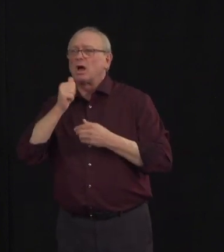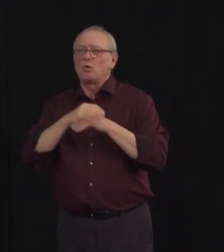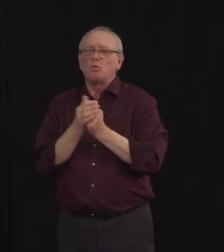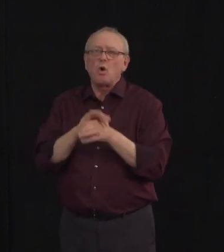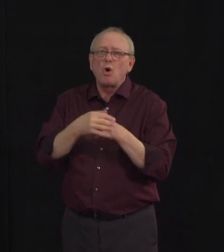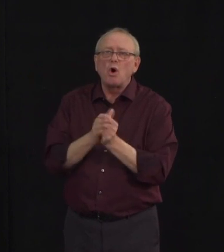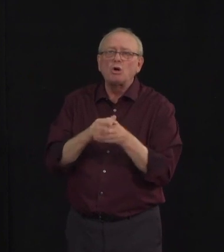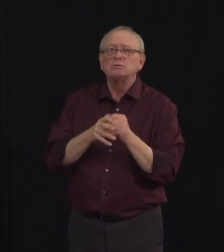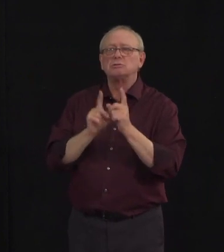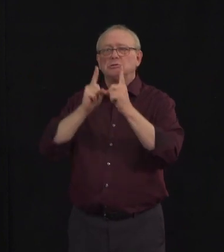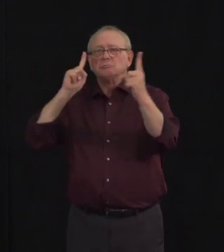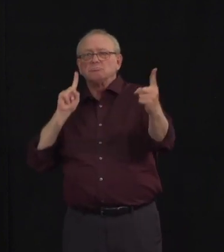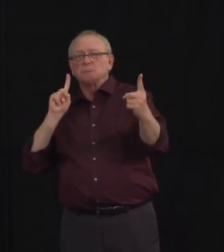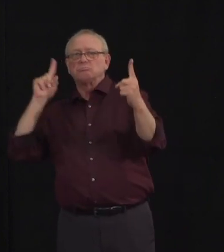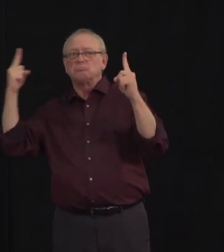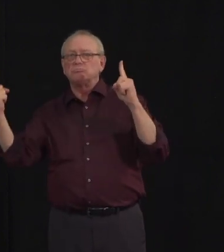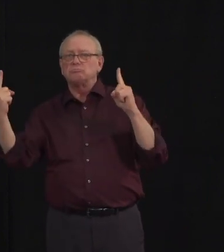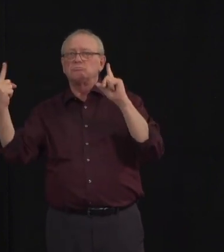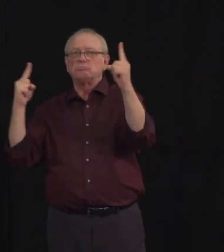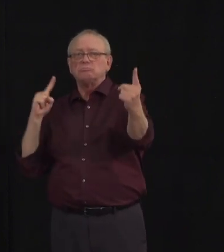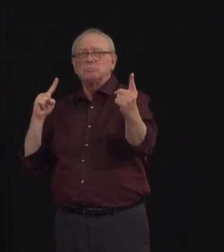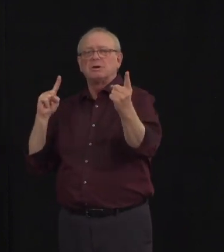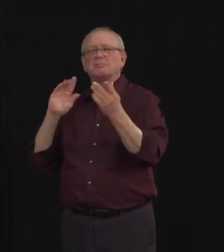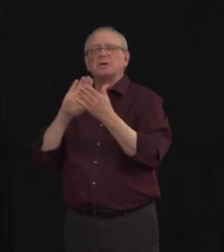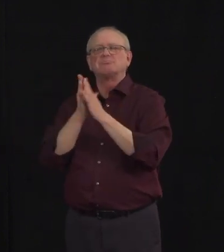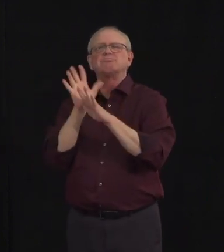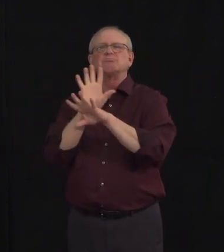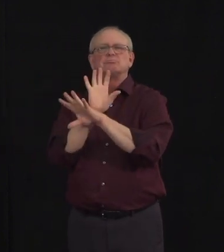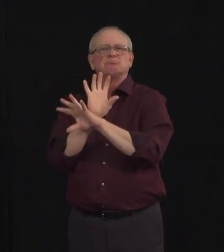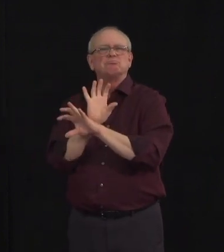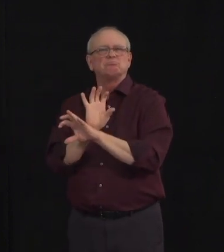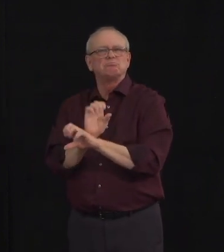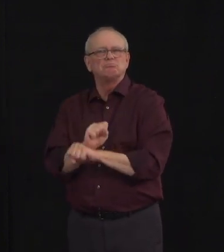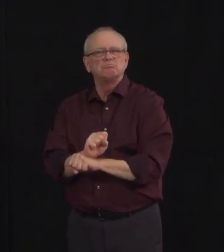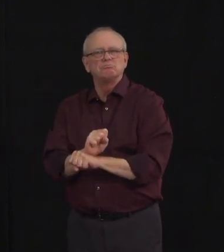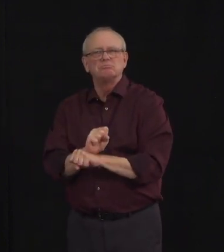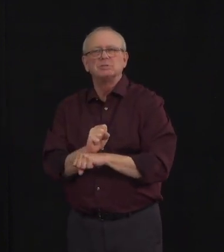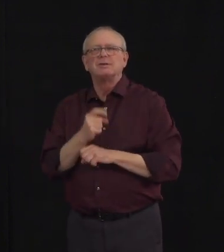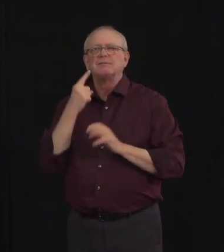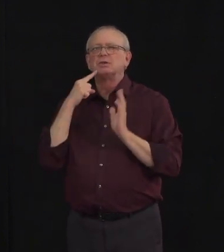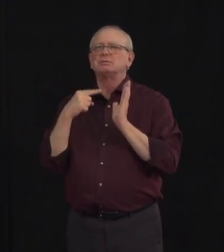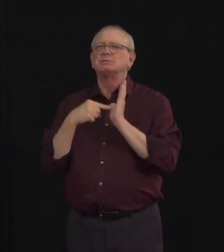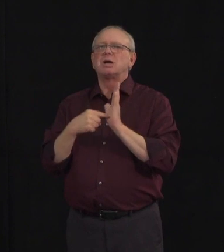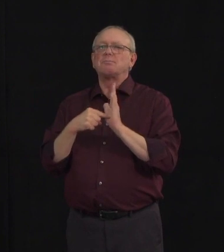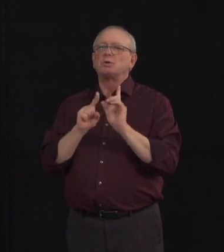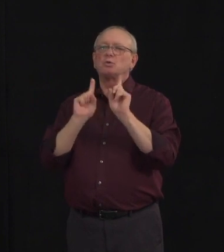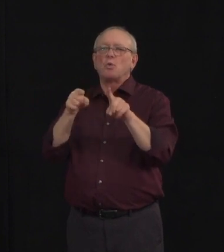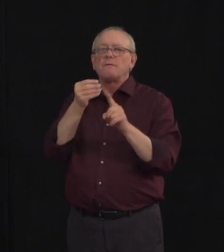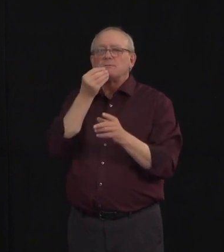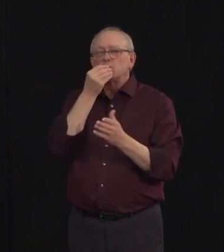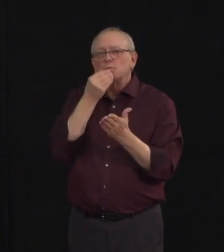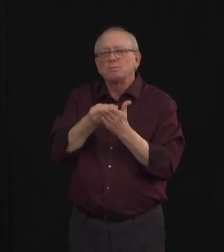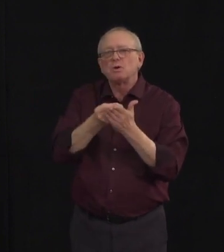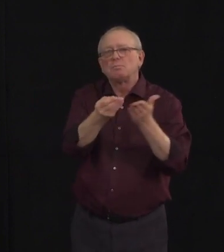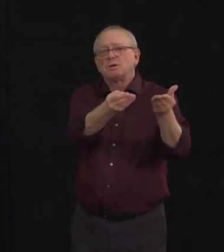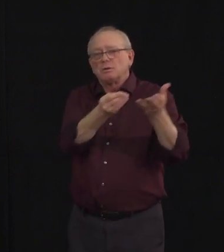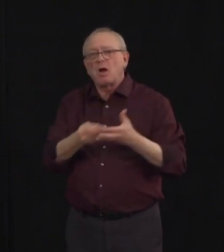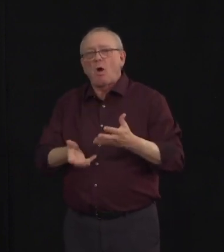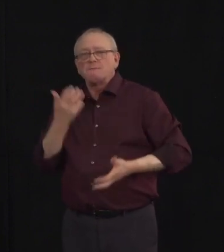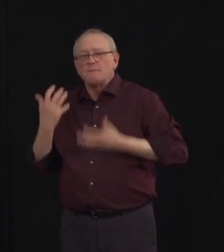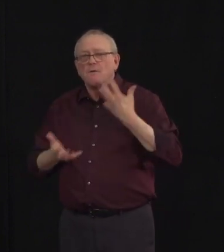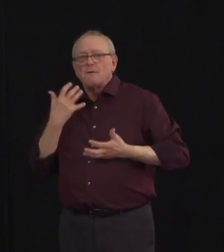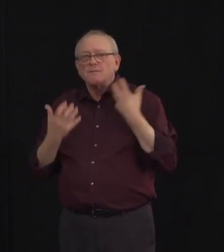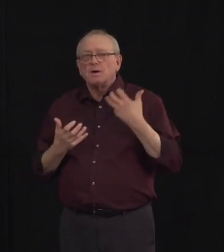hands thoroughly and often. Whenever we unpack our groceries, handle goods delivered to our home, or come home from